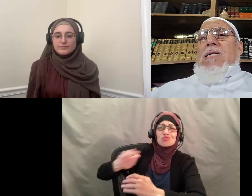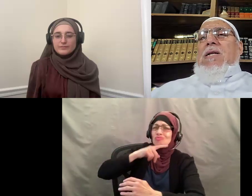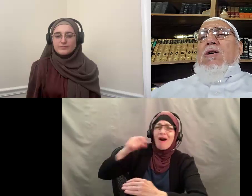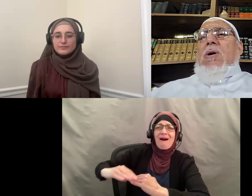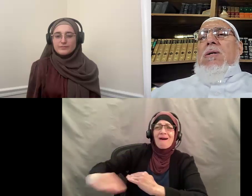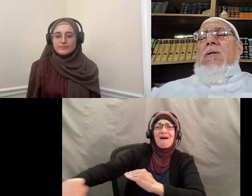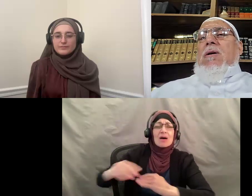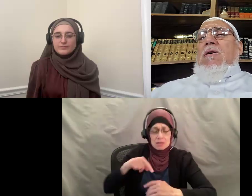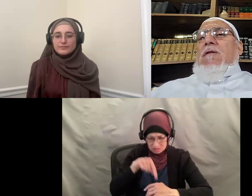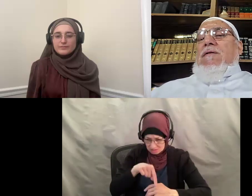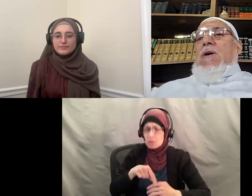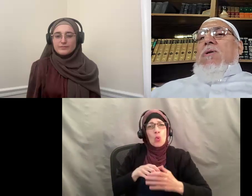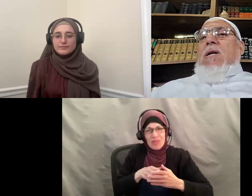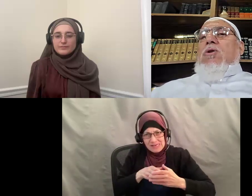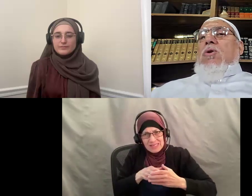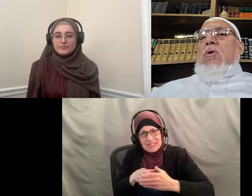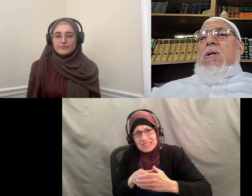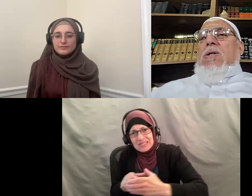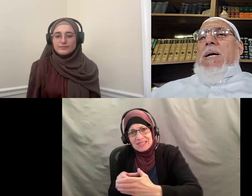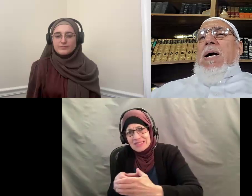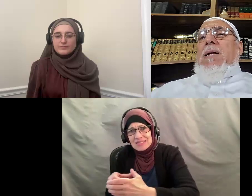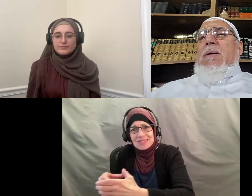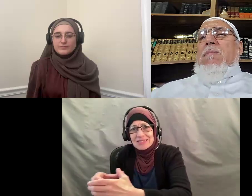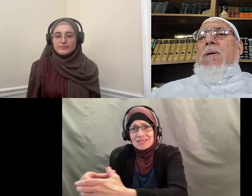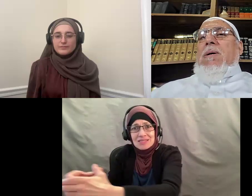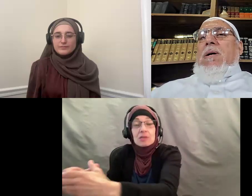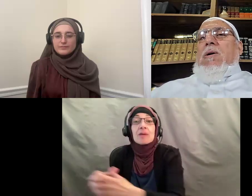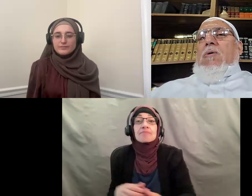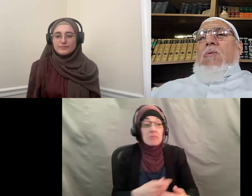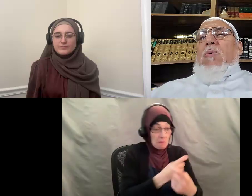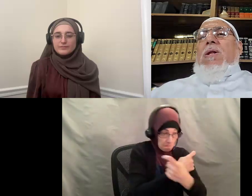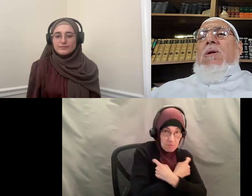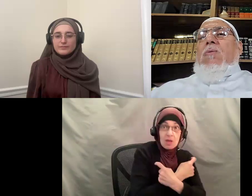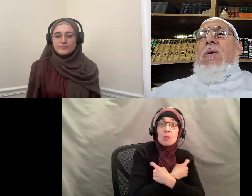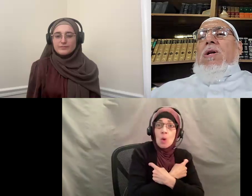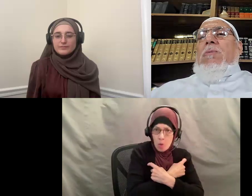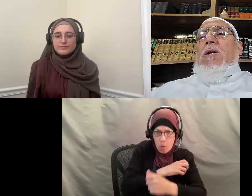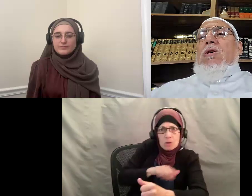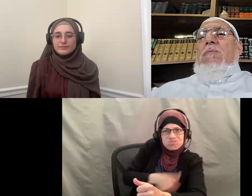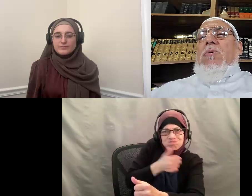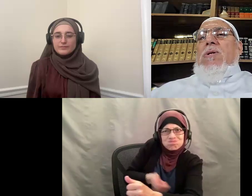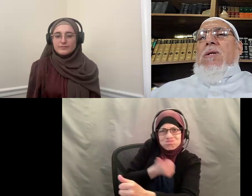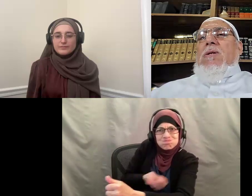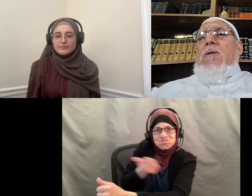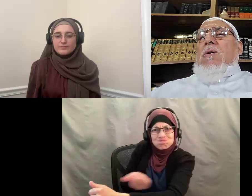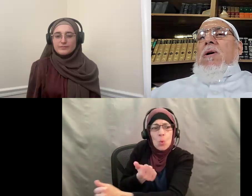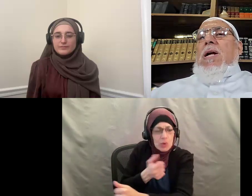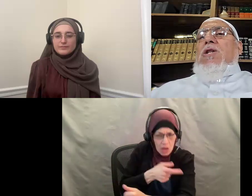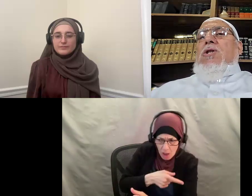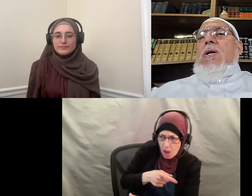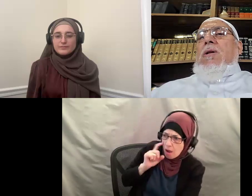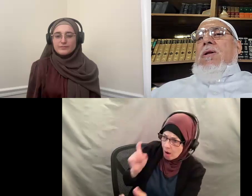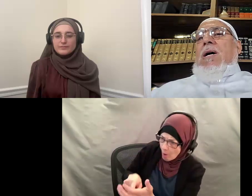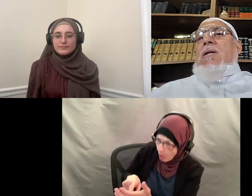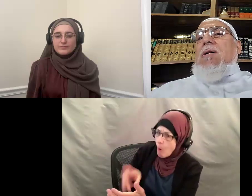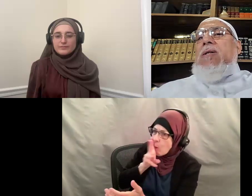And as they crossed, Pharaoh started to cross behind them. When the community of Moses